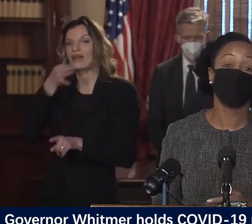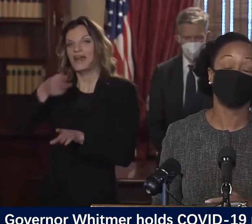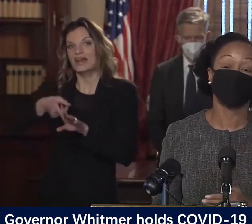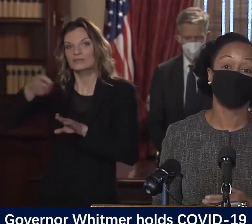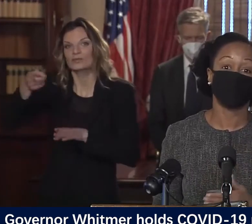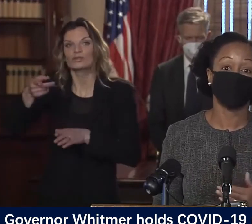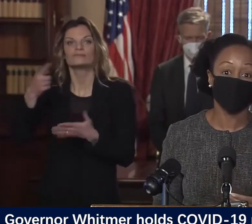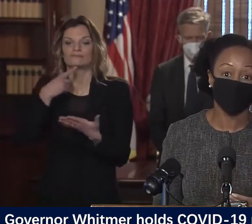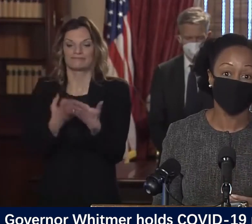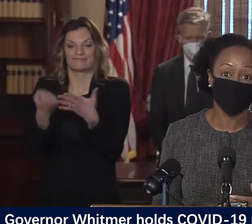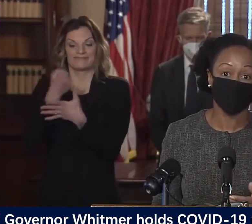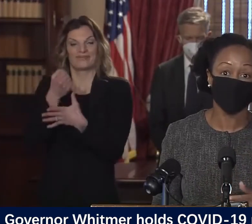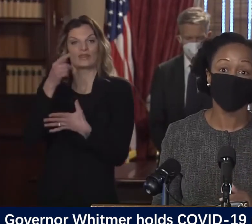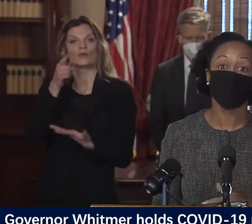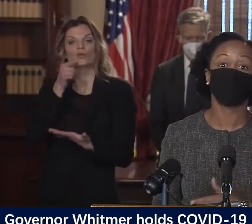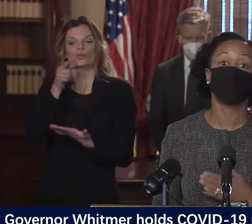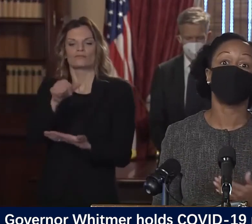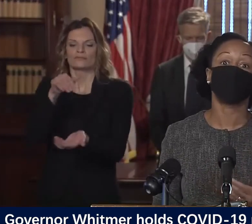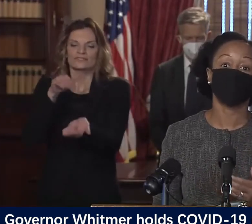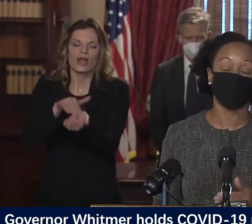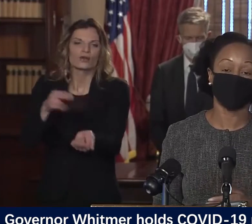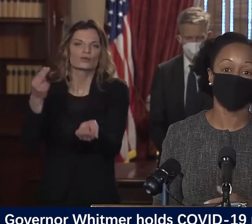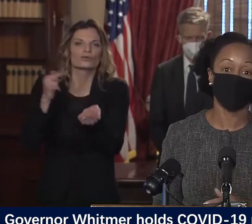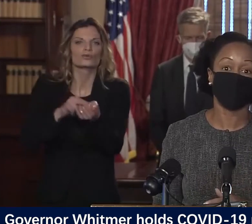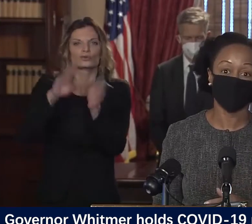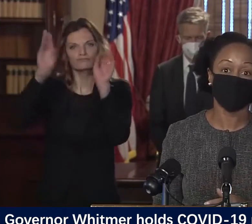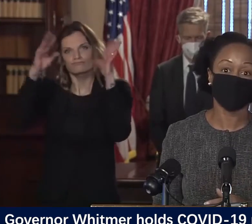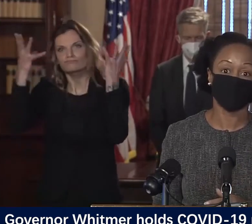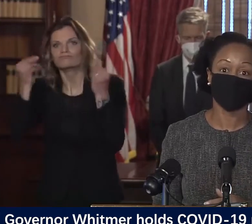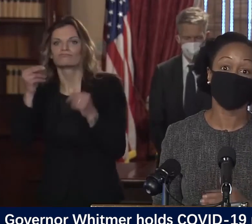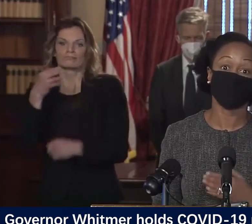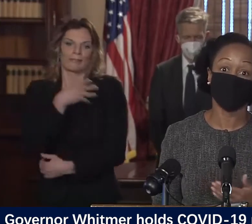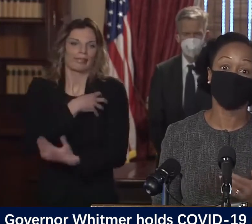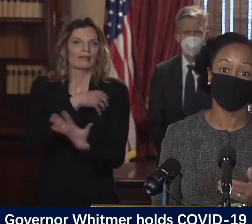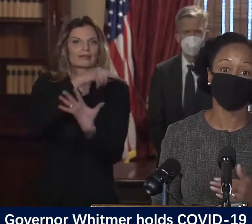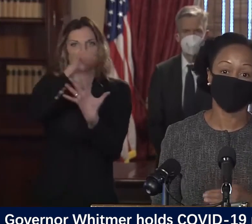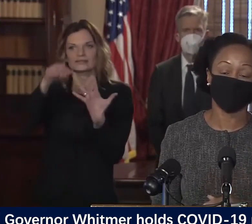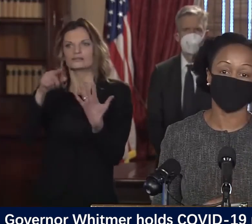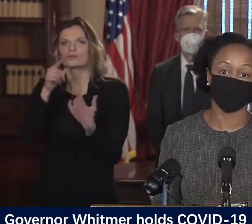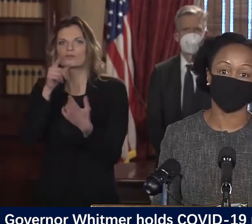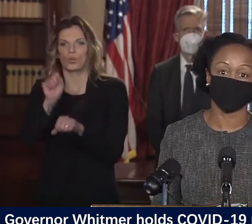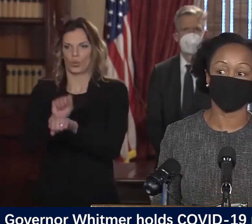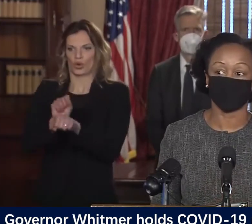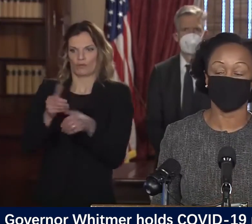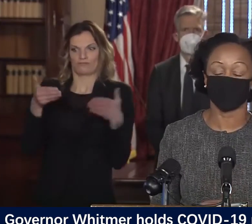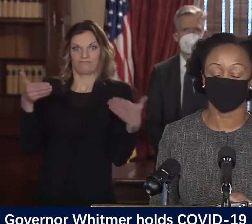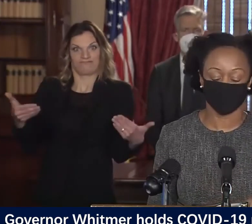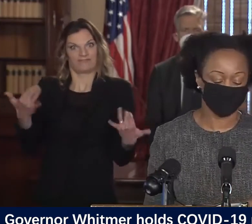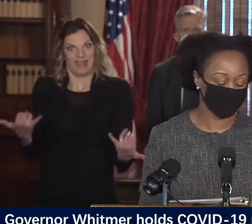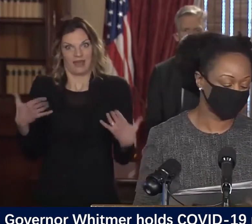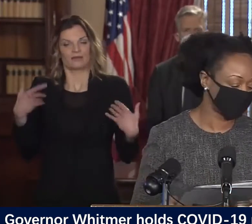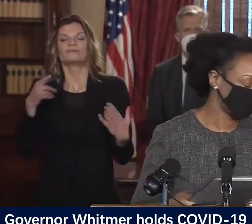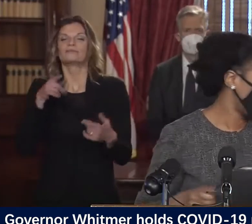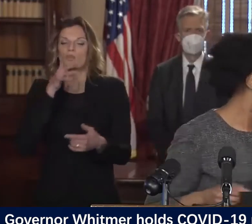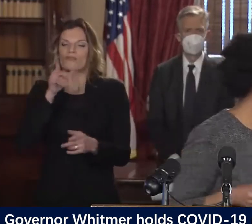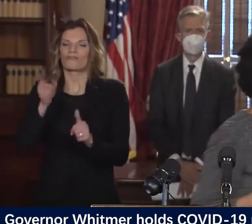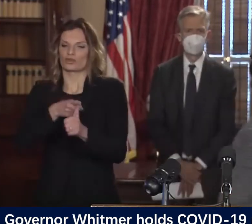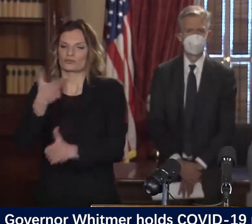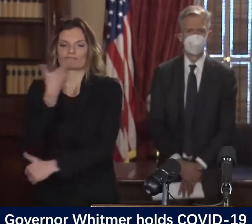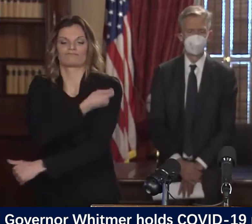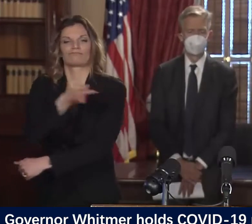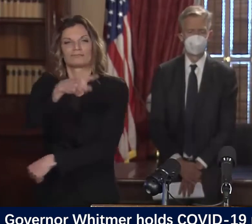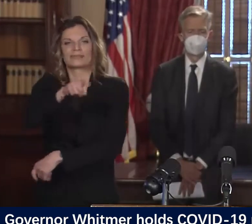prioritizing frontline healthcare workers, and we're already working with hospitals and local health departments on that plan.